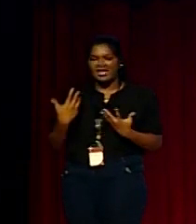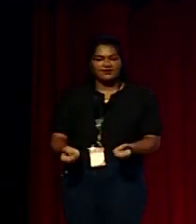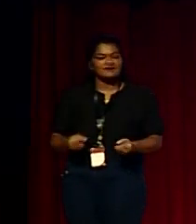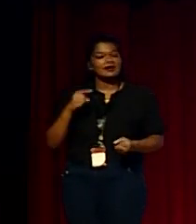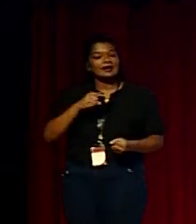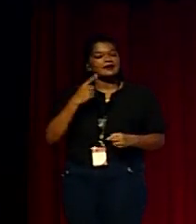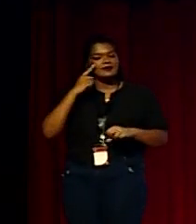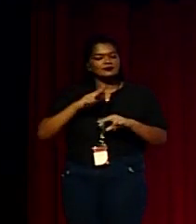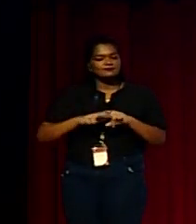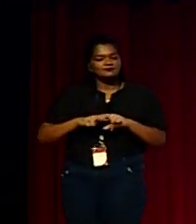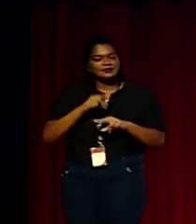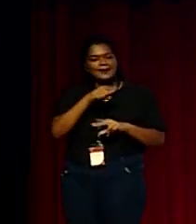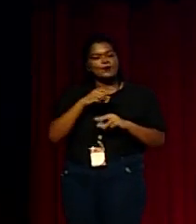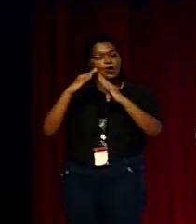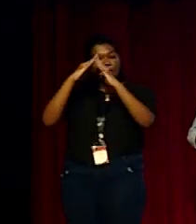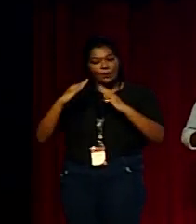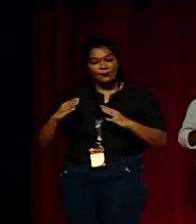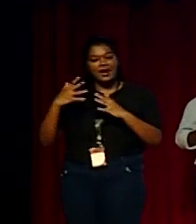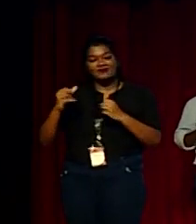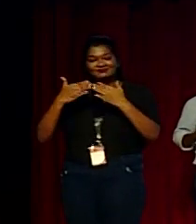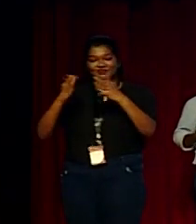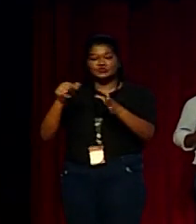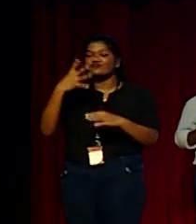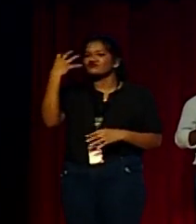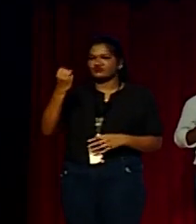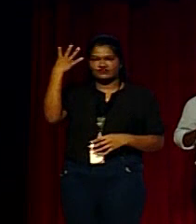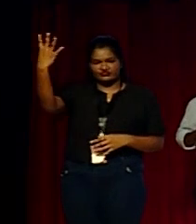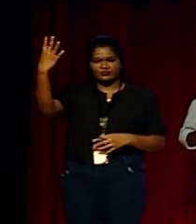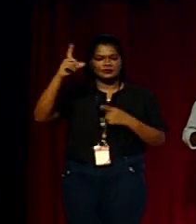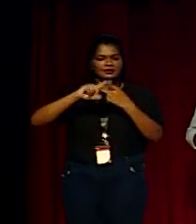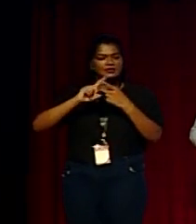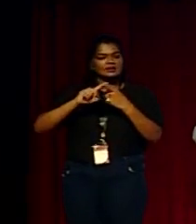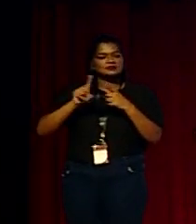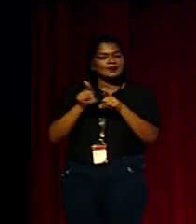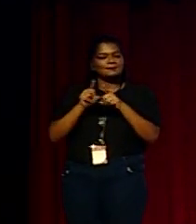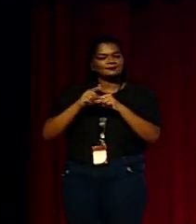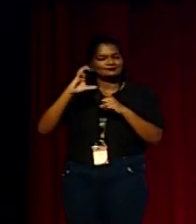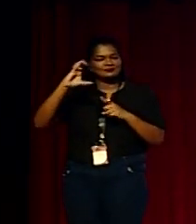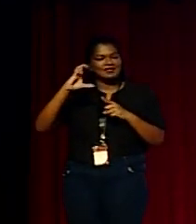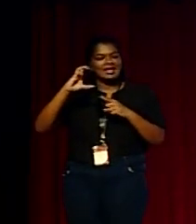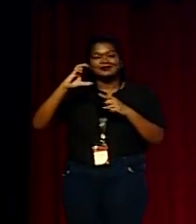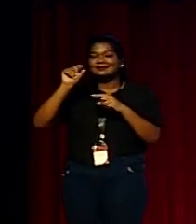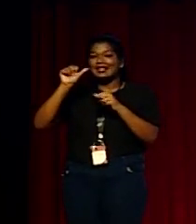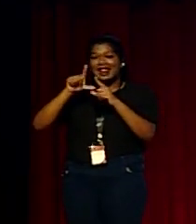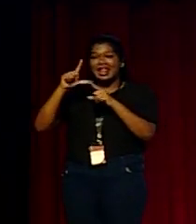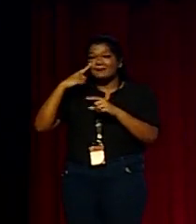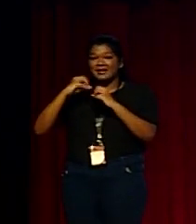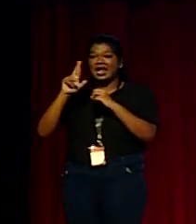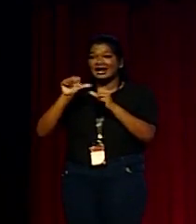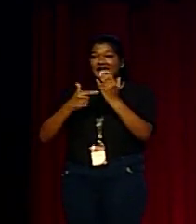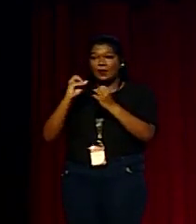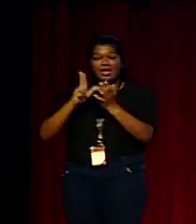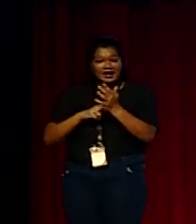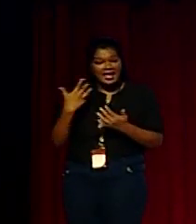initial window that is called home window, which provides 4 options. One is calibration options for training the BCI subsystem